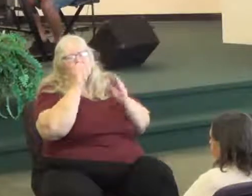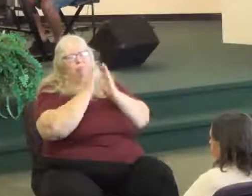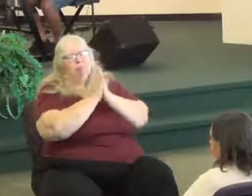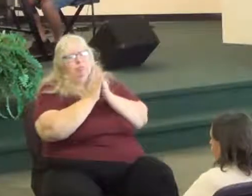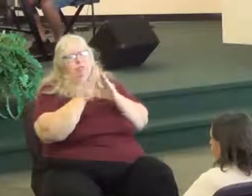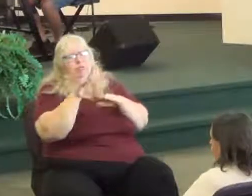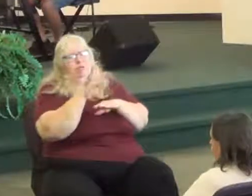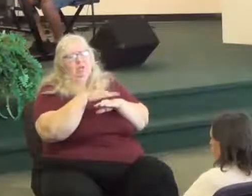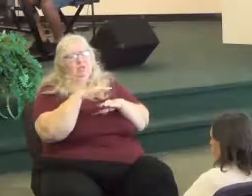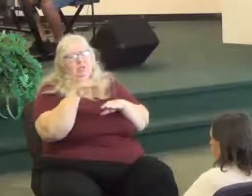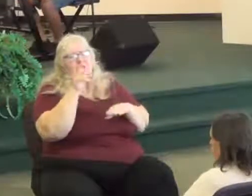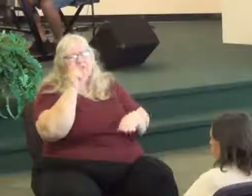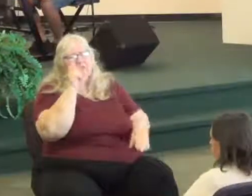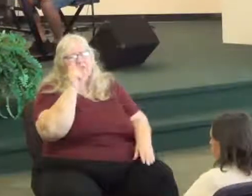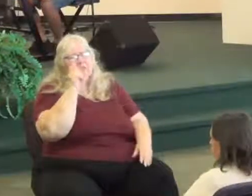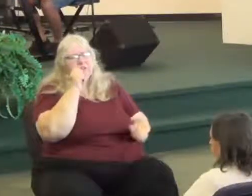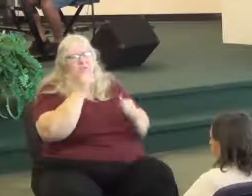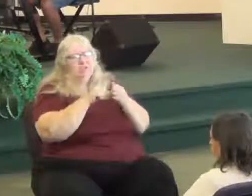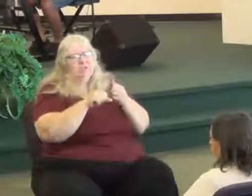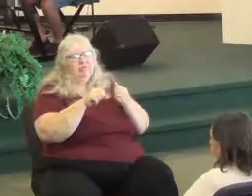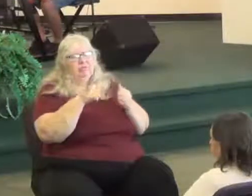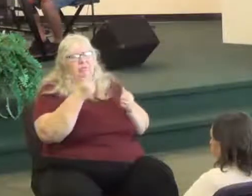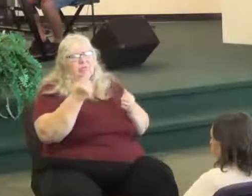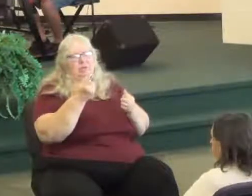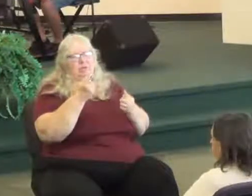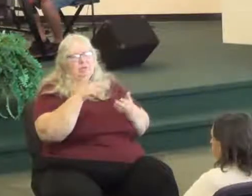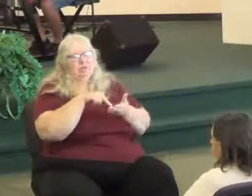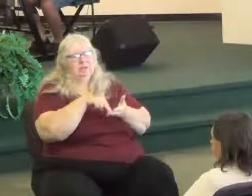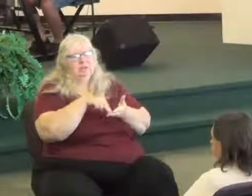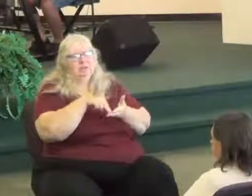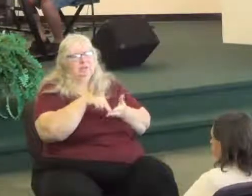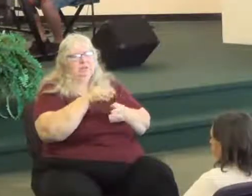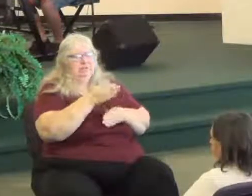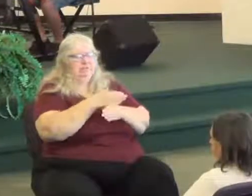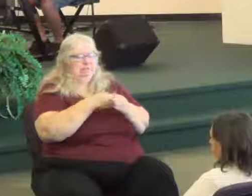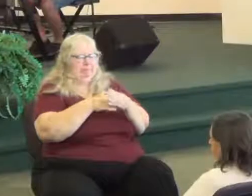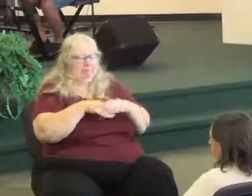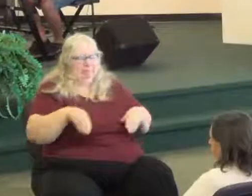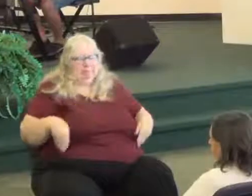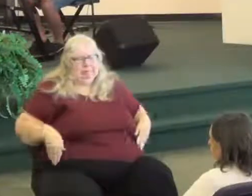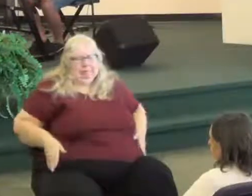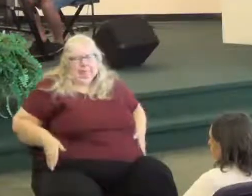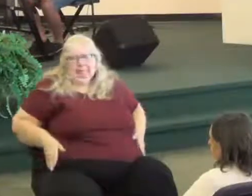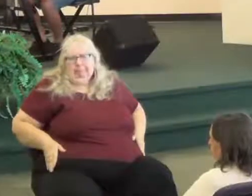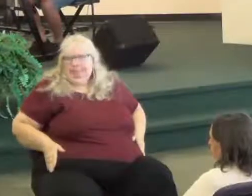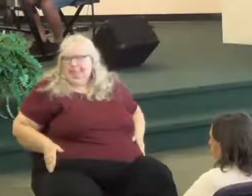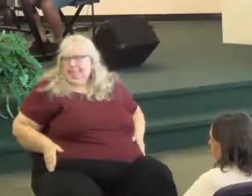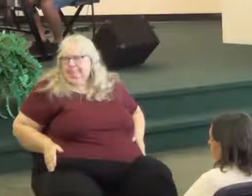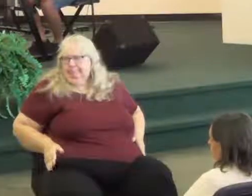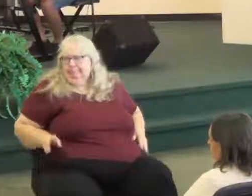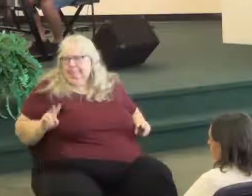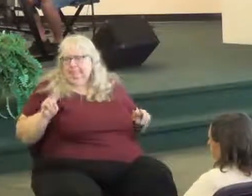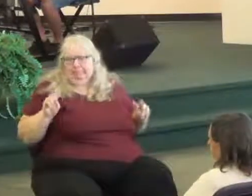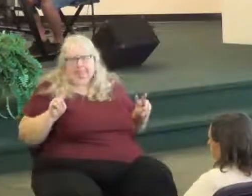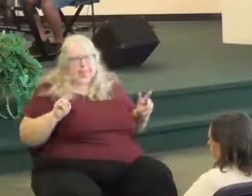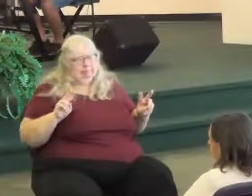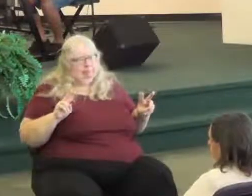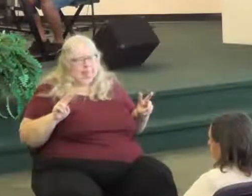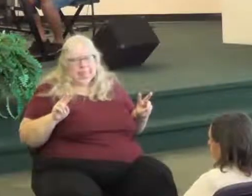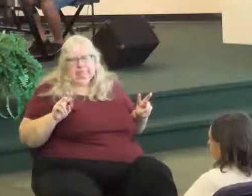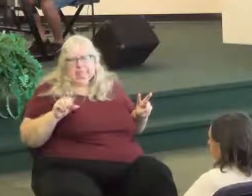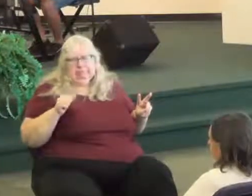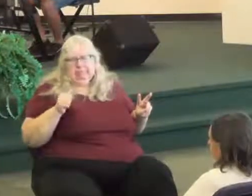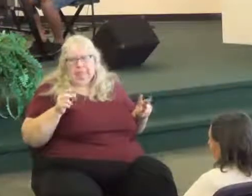lunch?" And everybody standing there, their hands in their pockets, you know, looking around like, "Oh, he will." Or...